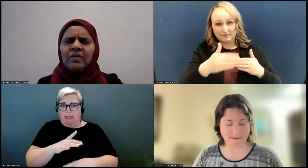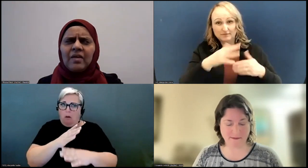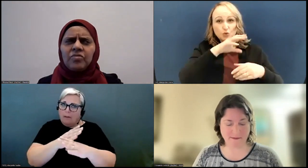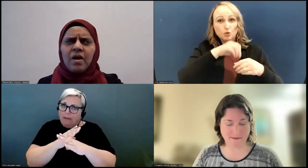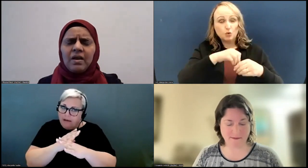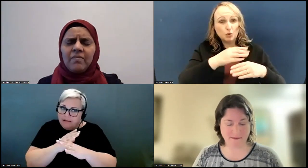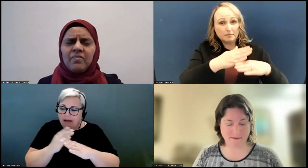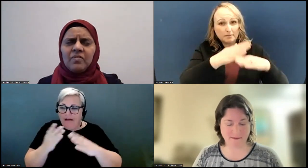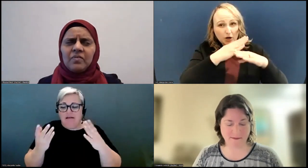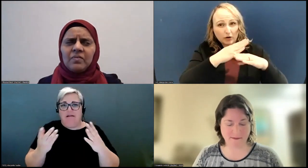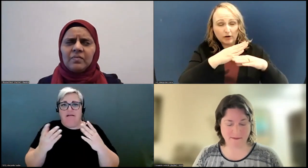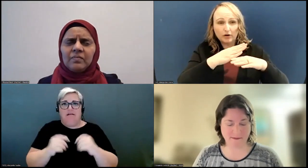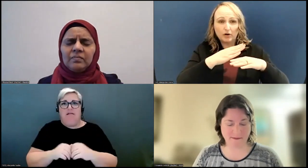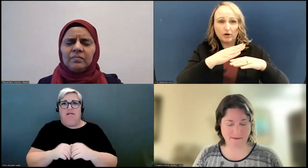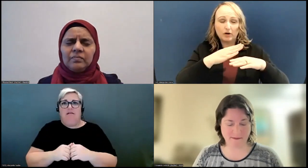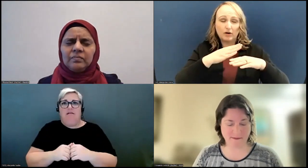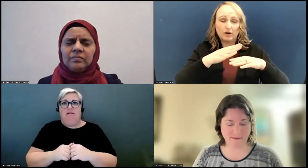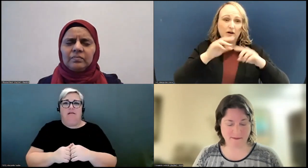trials, and triumphs.